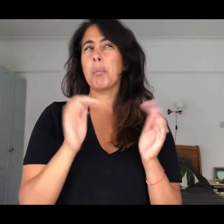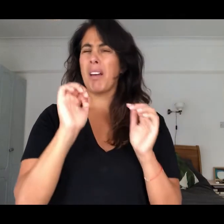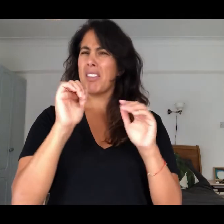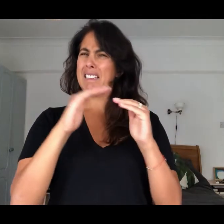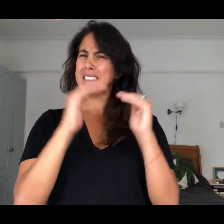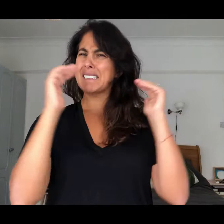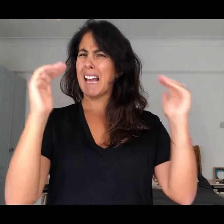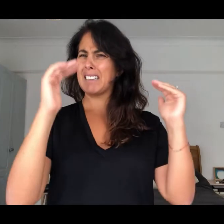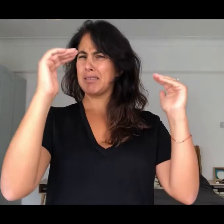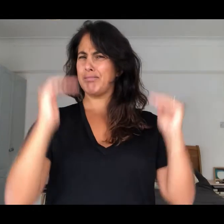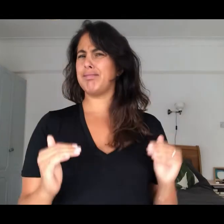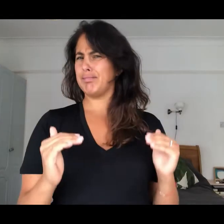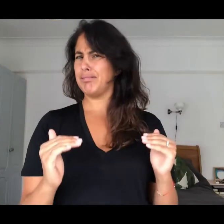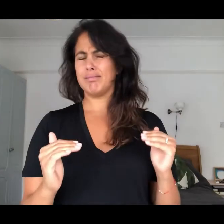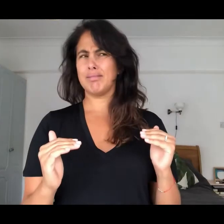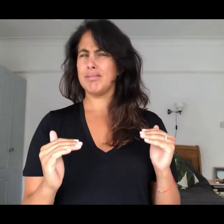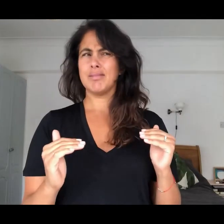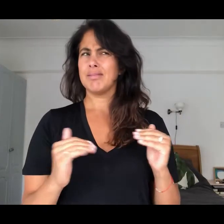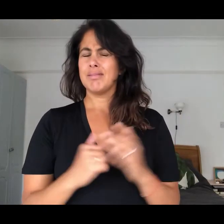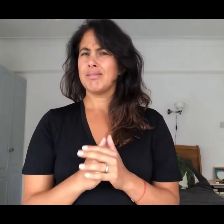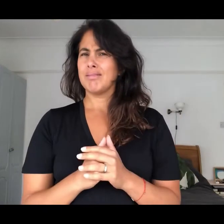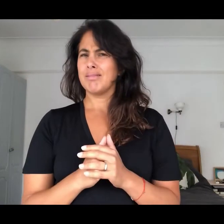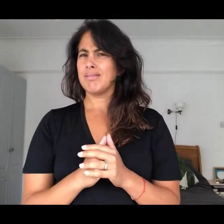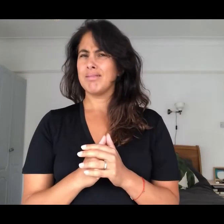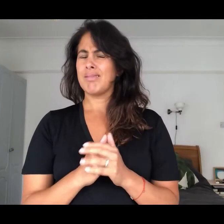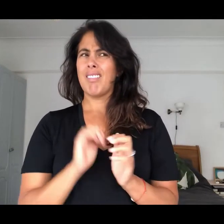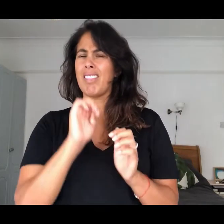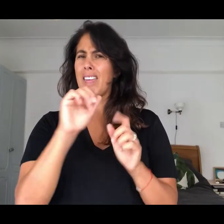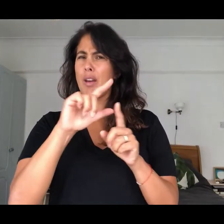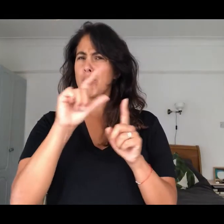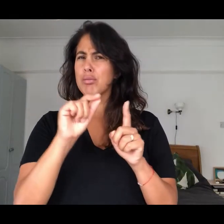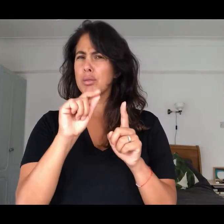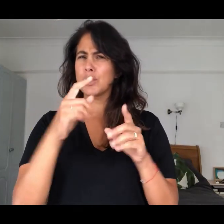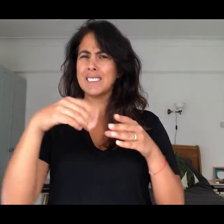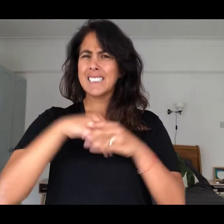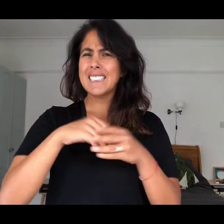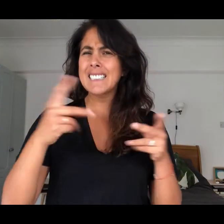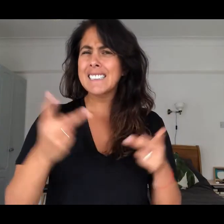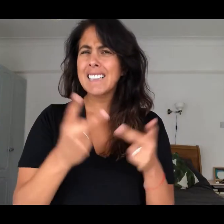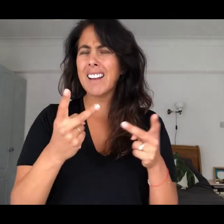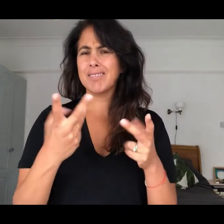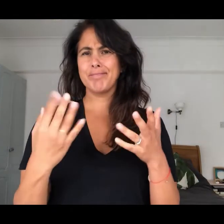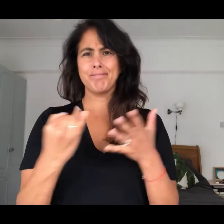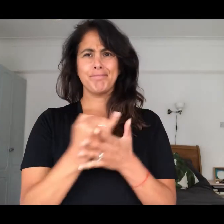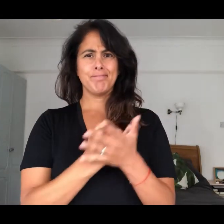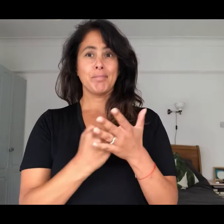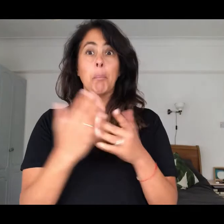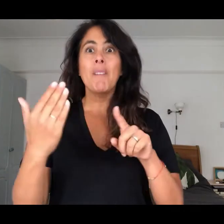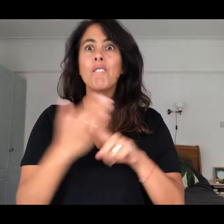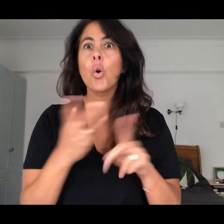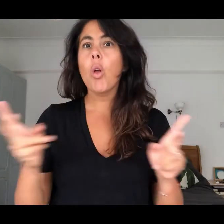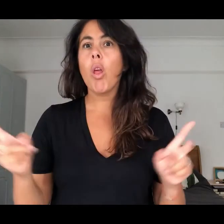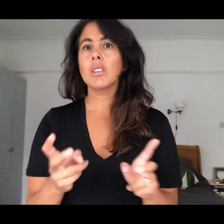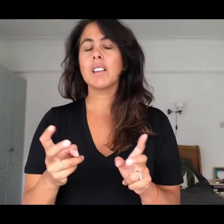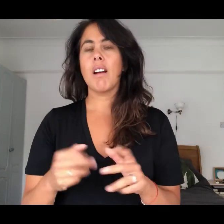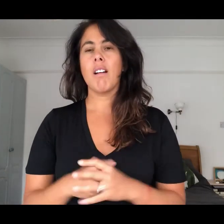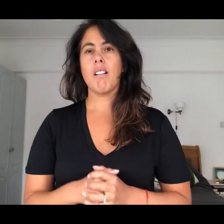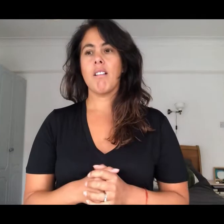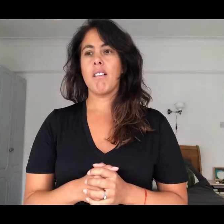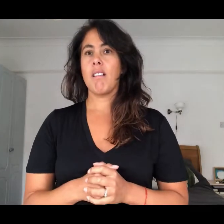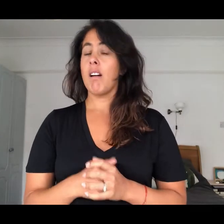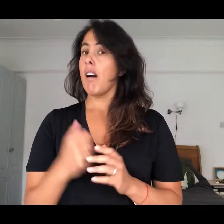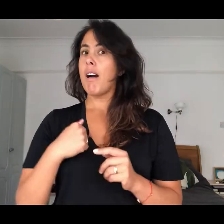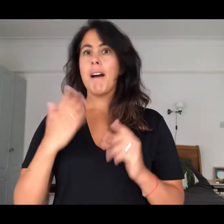buffets, but their standards are slipping all the time. They were scrimping on prawns in their salads even